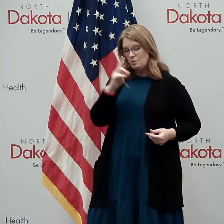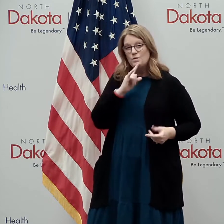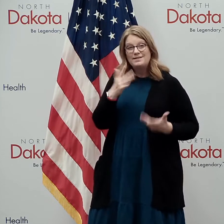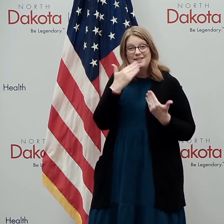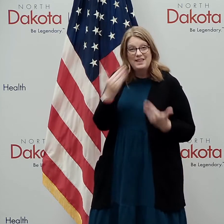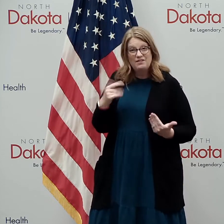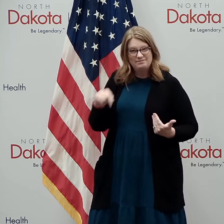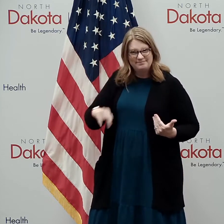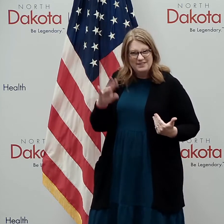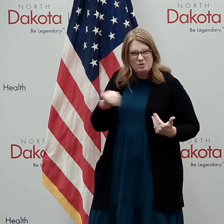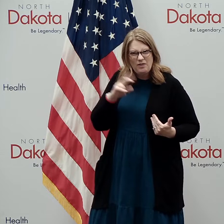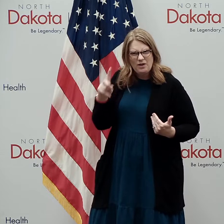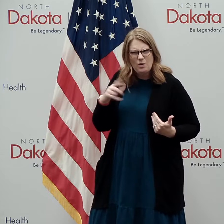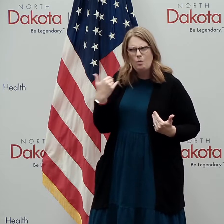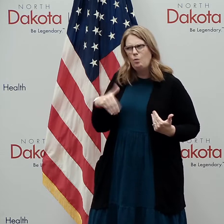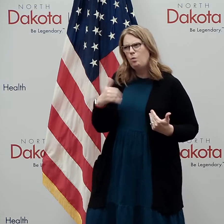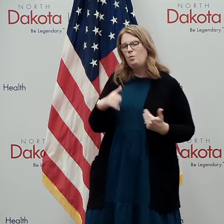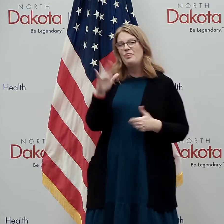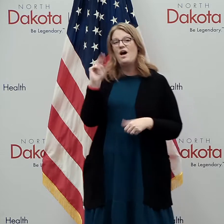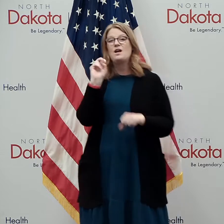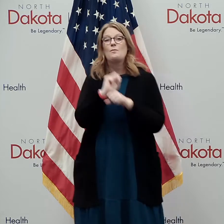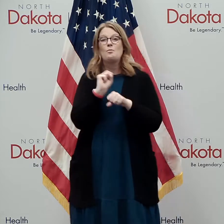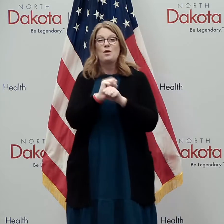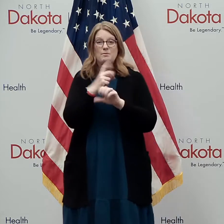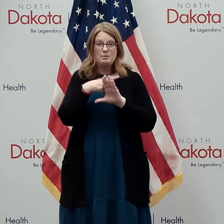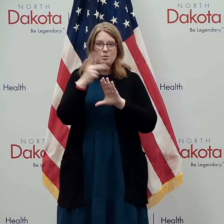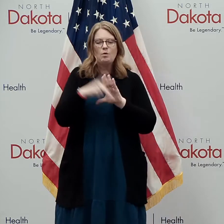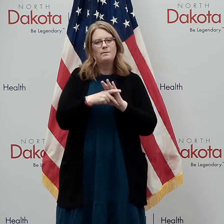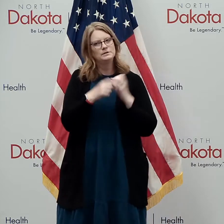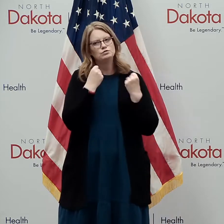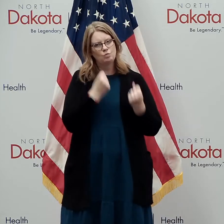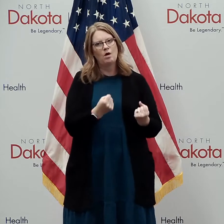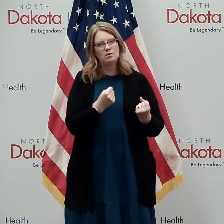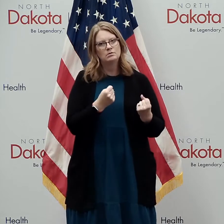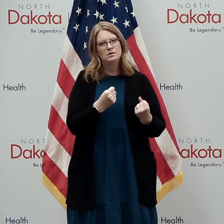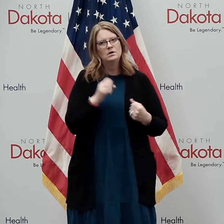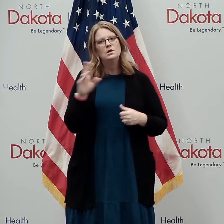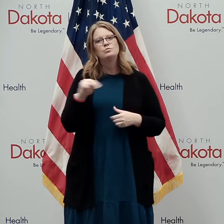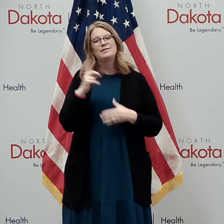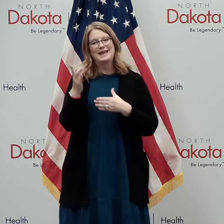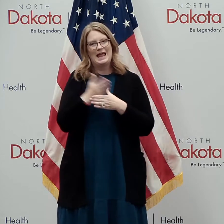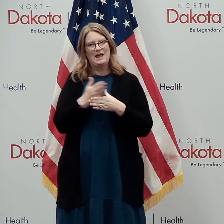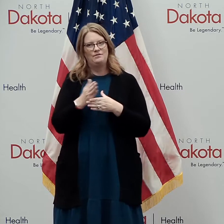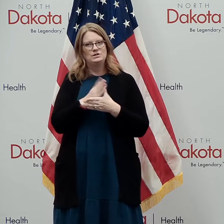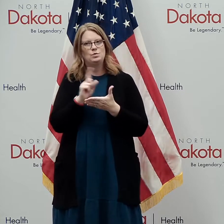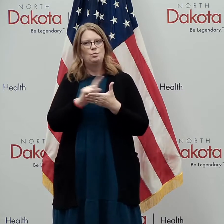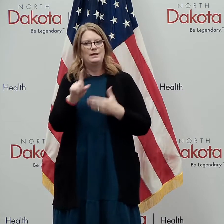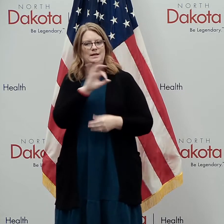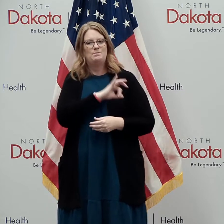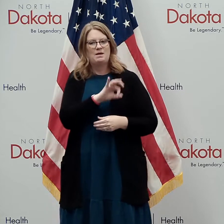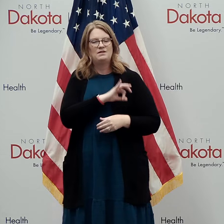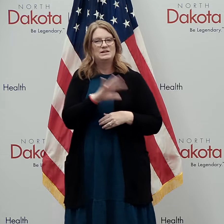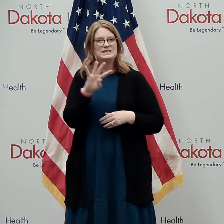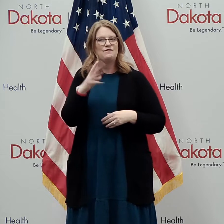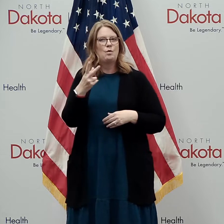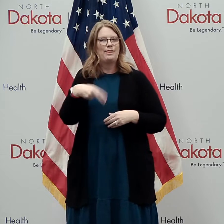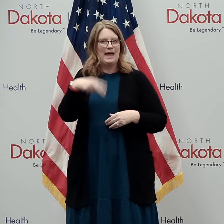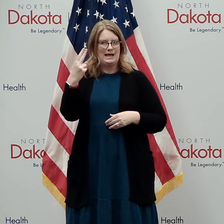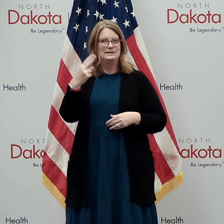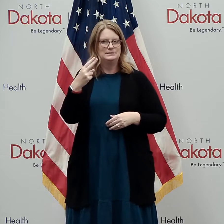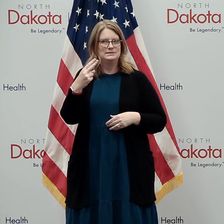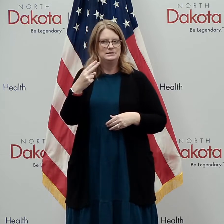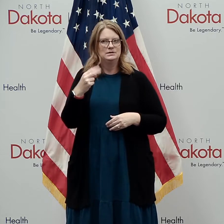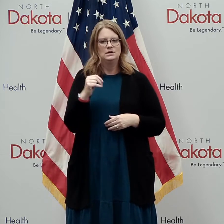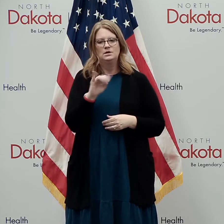has one of the strongest unemployment programs in the nation. North Dakota's average weekly benefit is the 4th highest in the nation